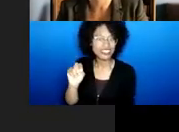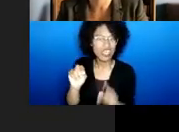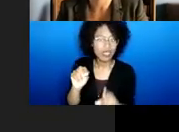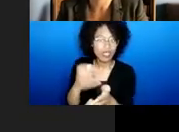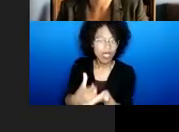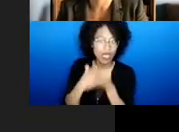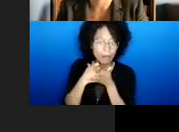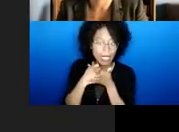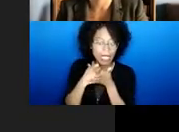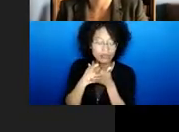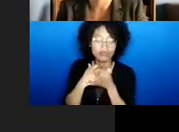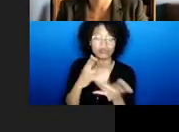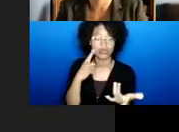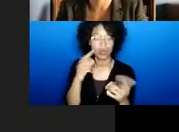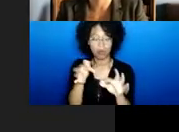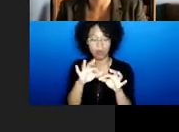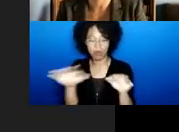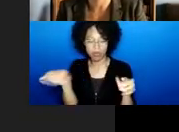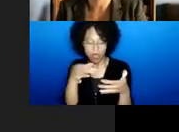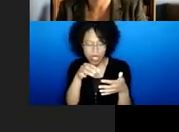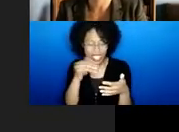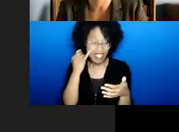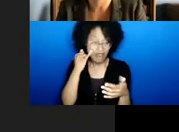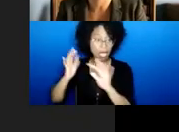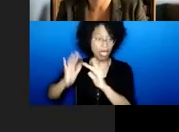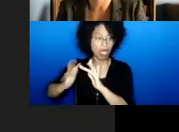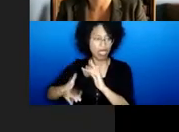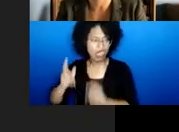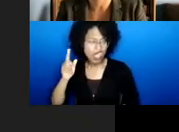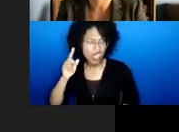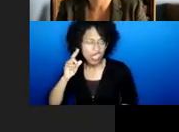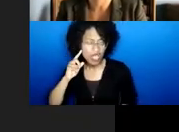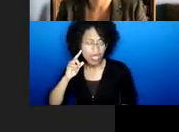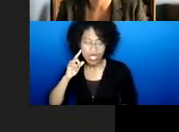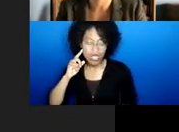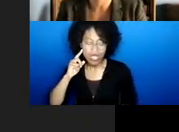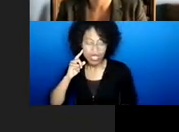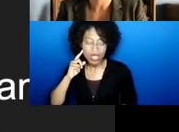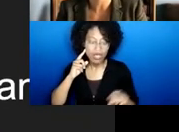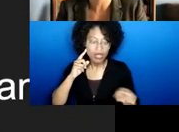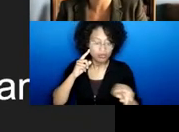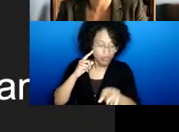for things that will benefit you, whether you have a disability or don't.